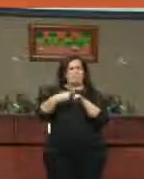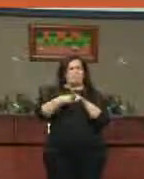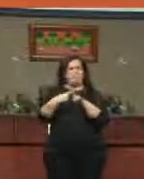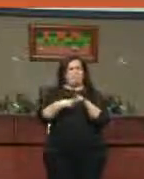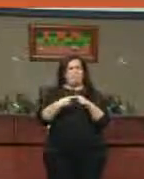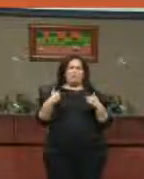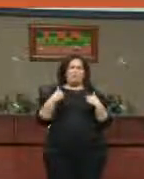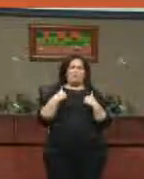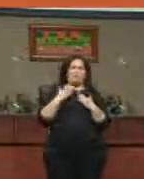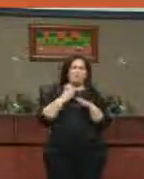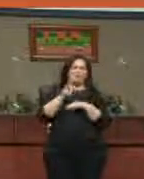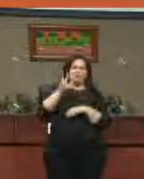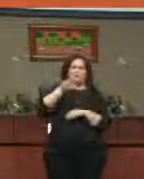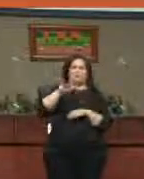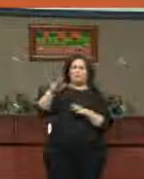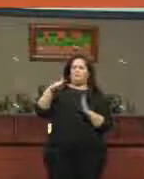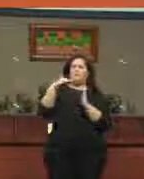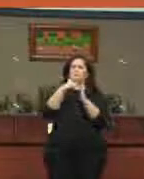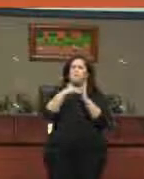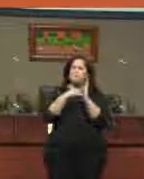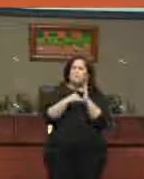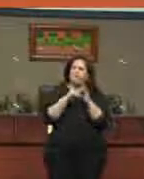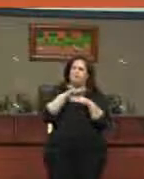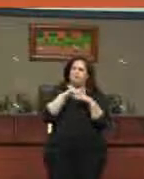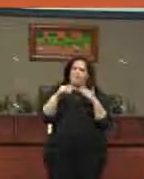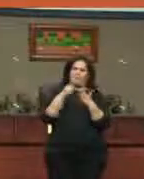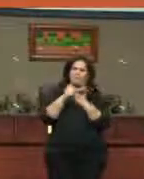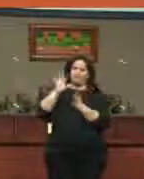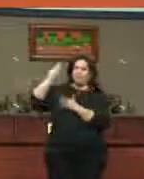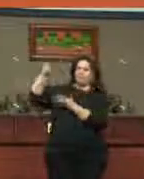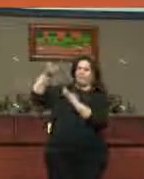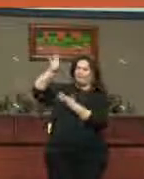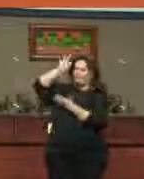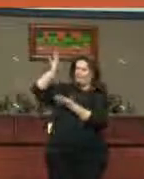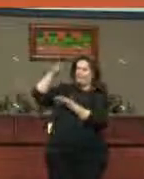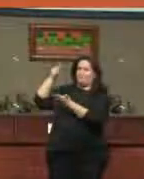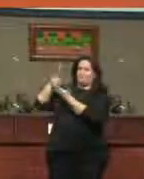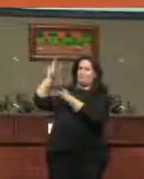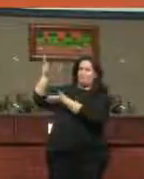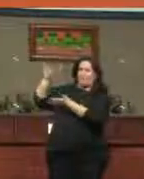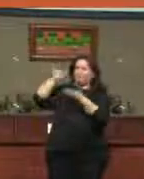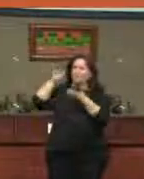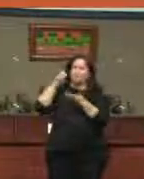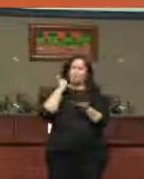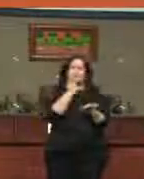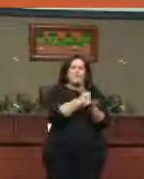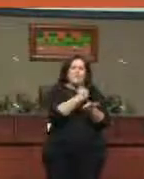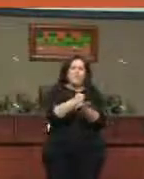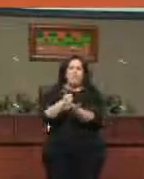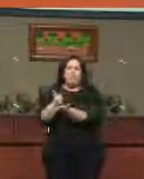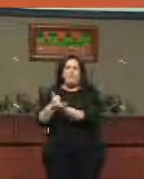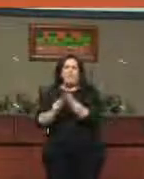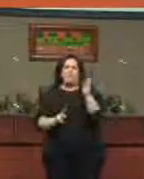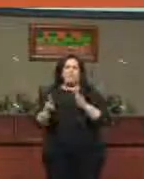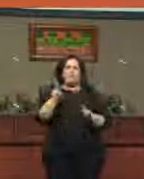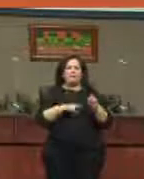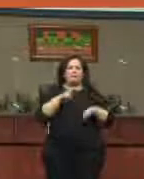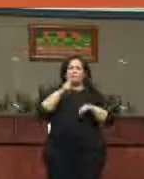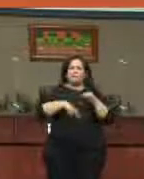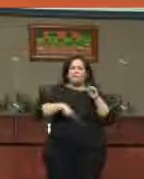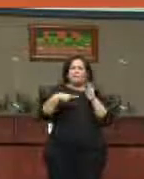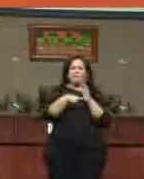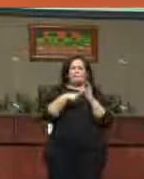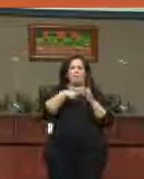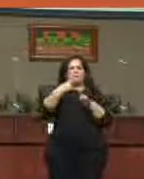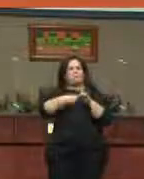$33 million in federal funds to help with rent assistance for predominantly low-income and other qualified